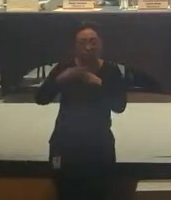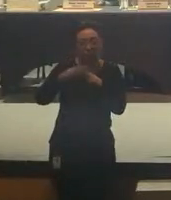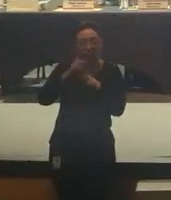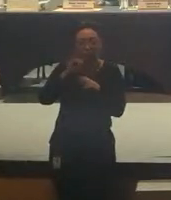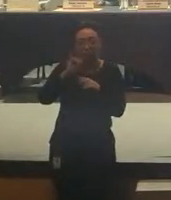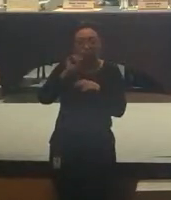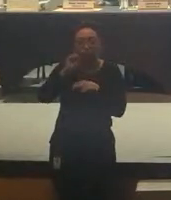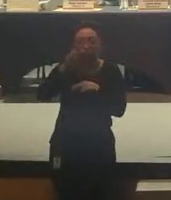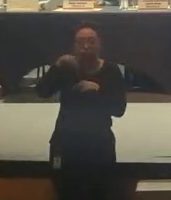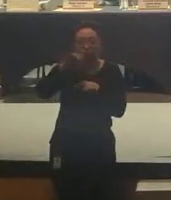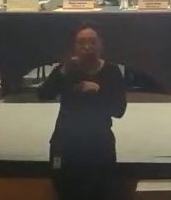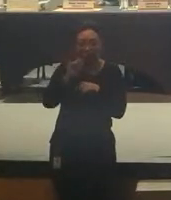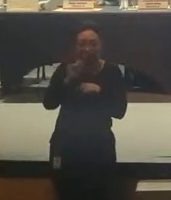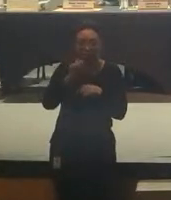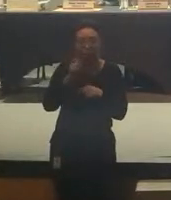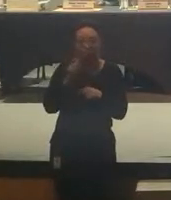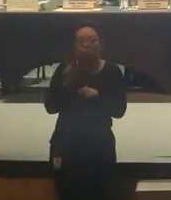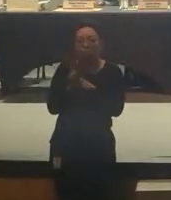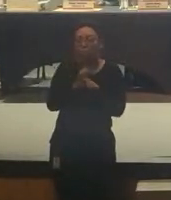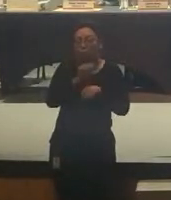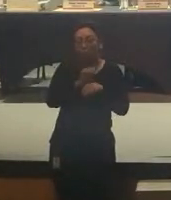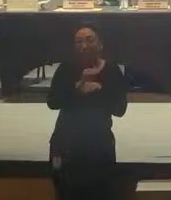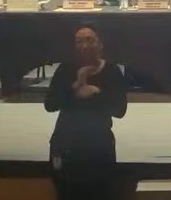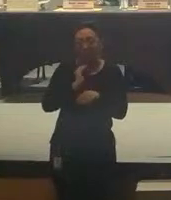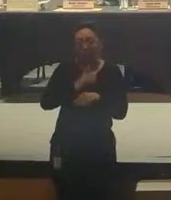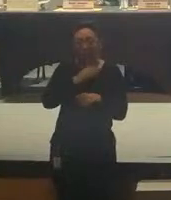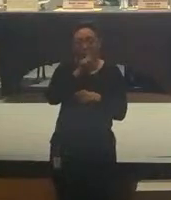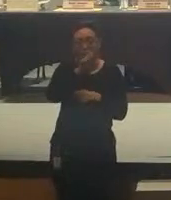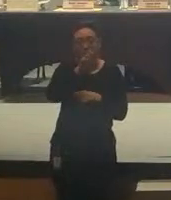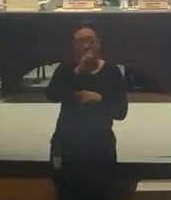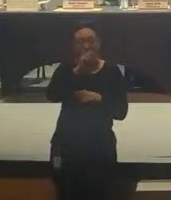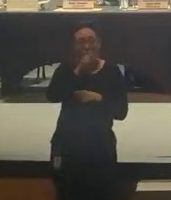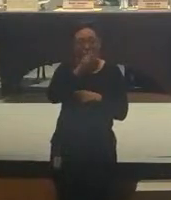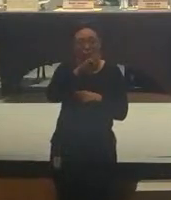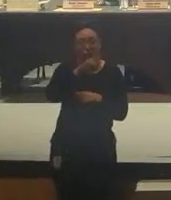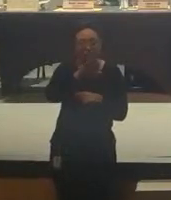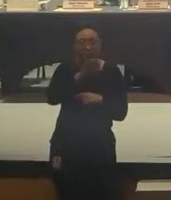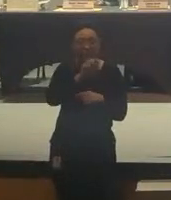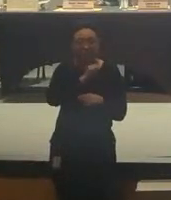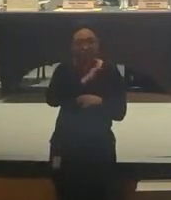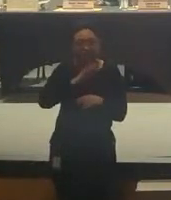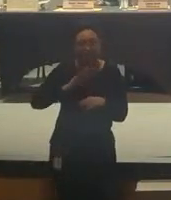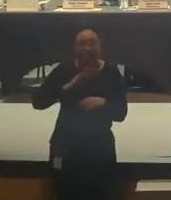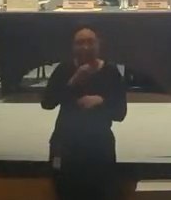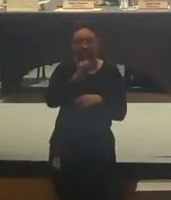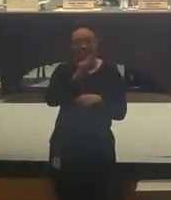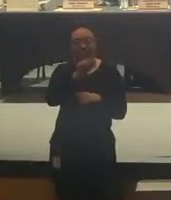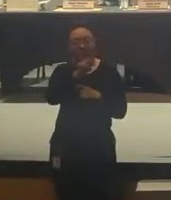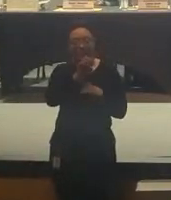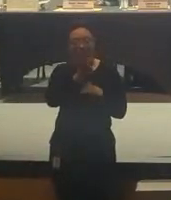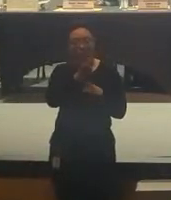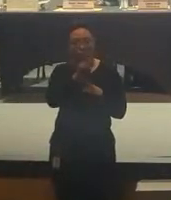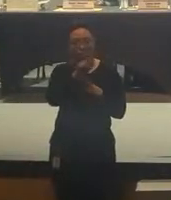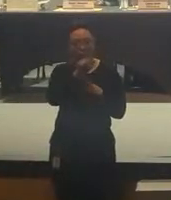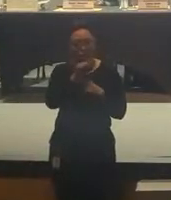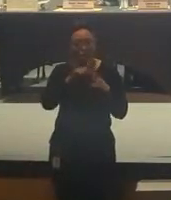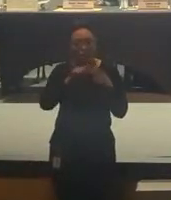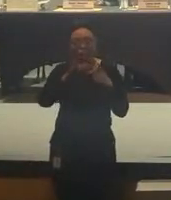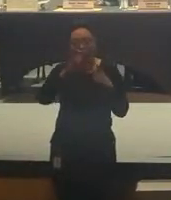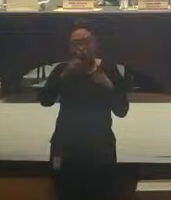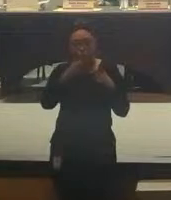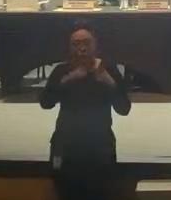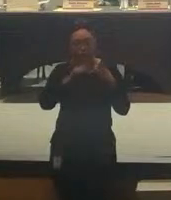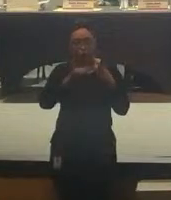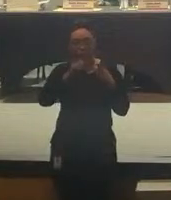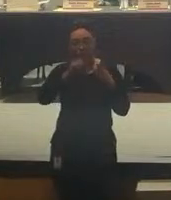schools. Also tonight, our demographics and zoning staff present, Steve Berta, Josh Gelman,